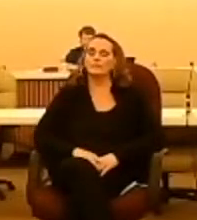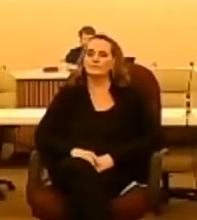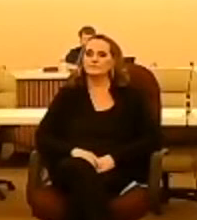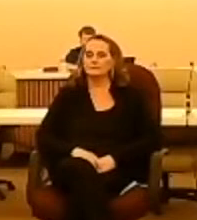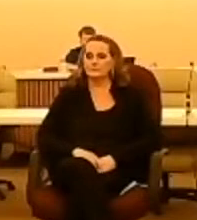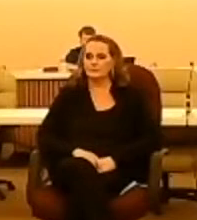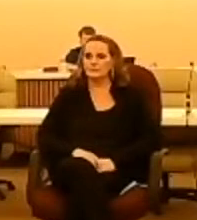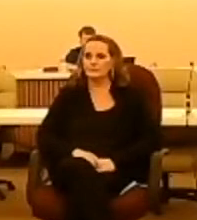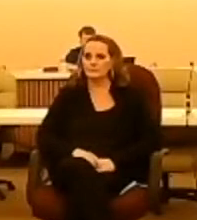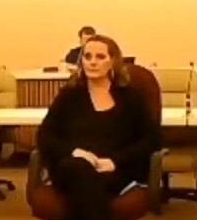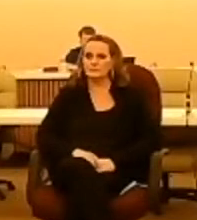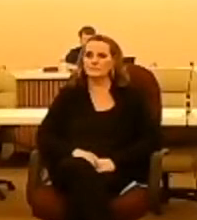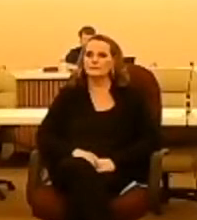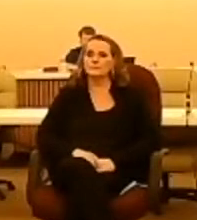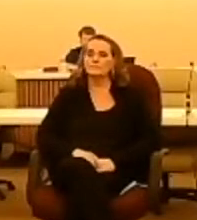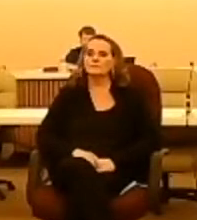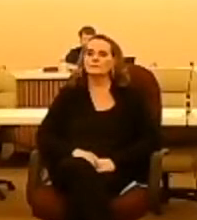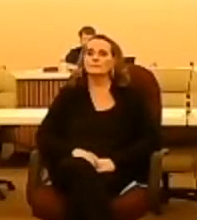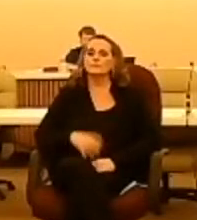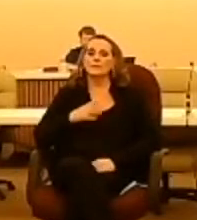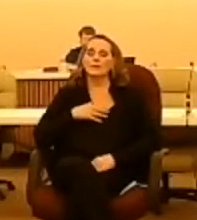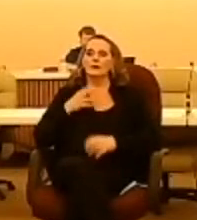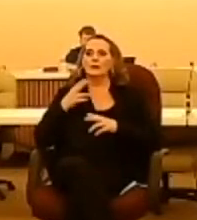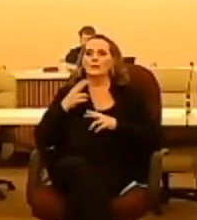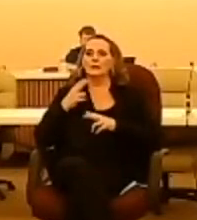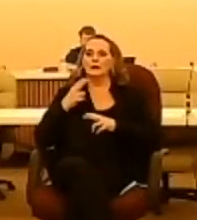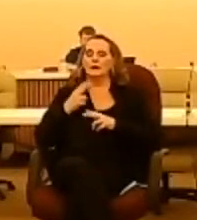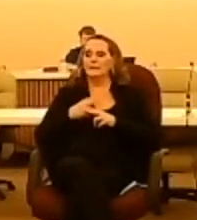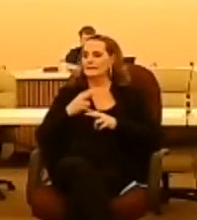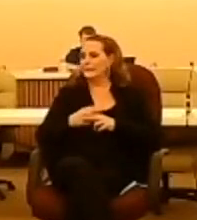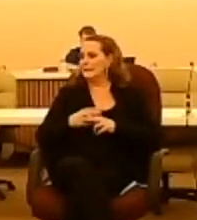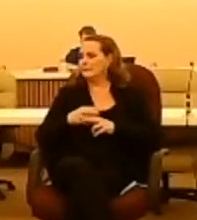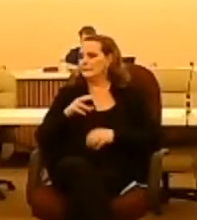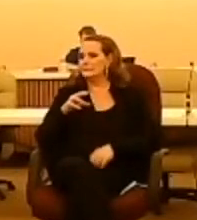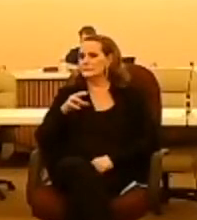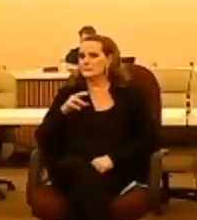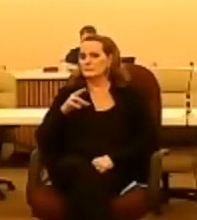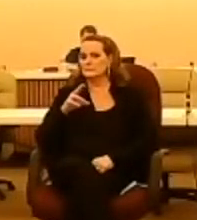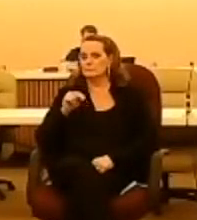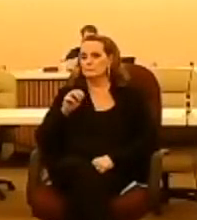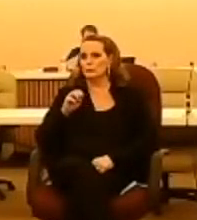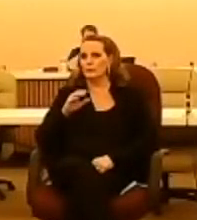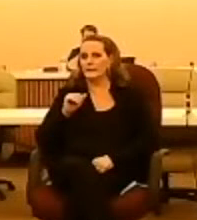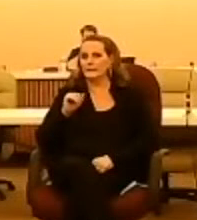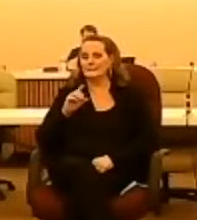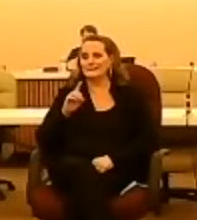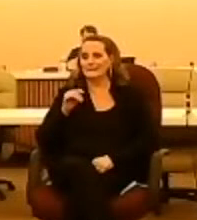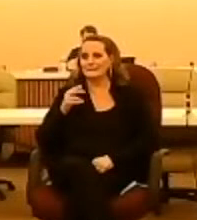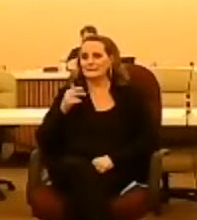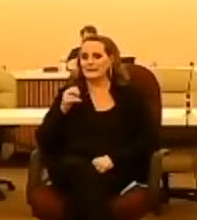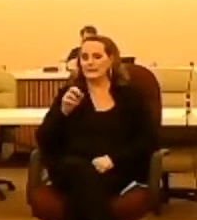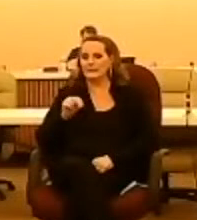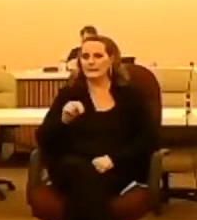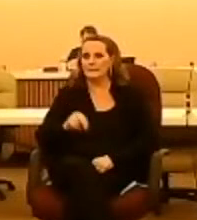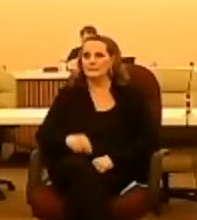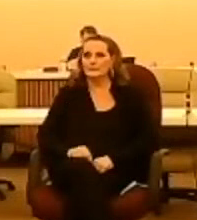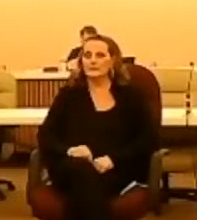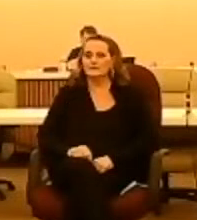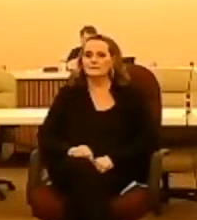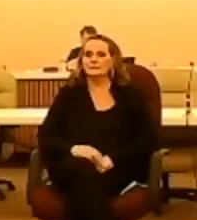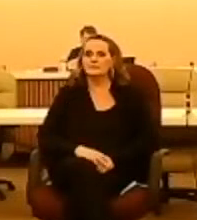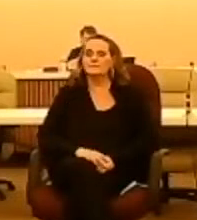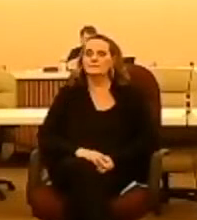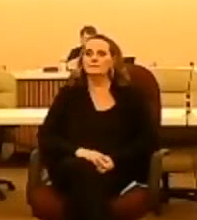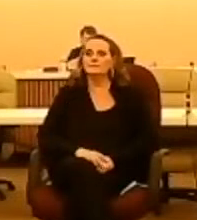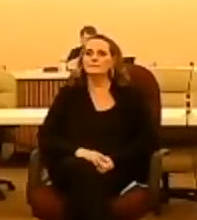Mo. Good afternoon. My name is Muyad Yassin. I'm the owner of Shamrock and Valero on Lyle Avenue and